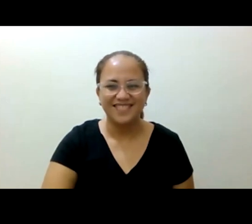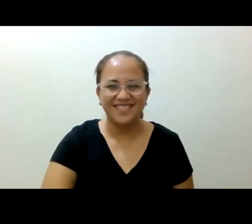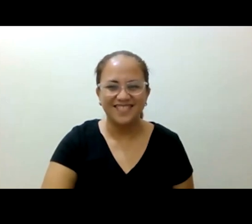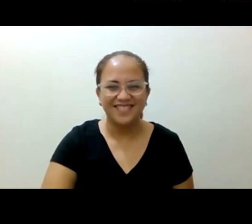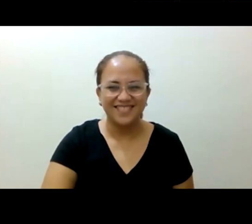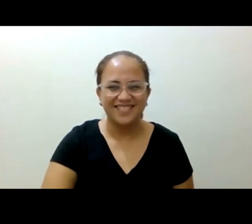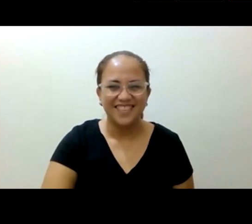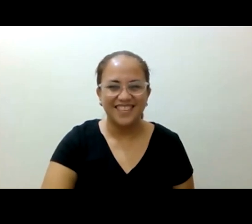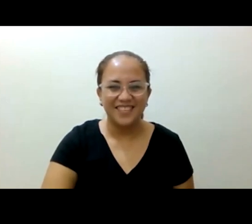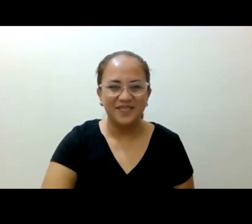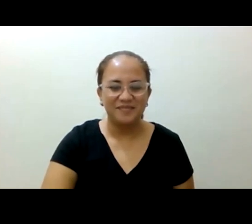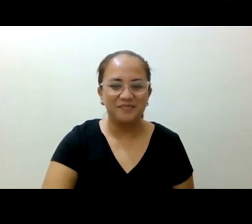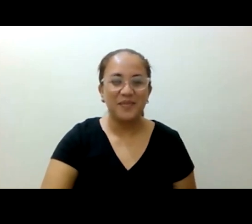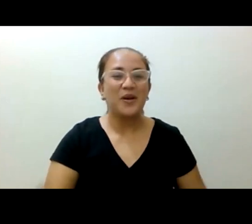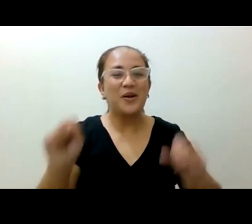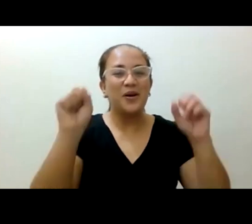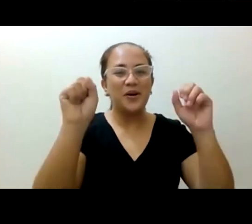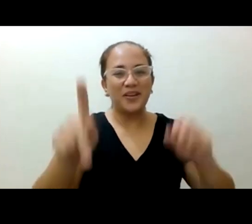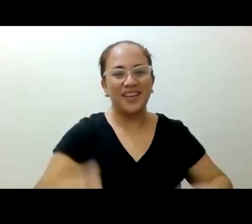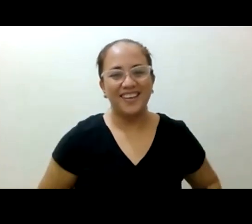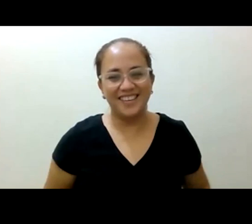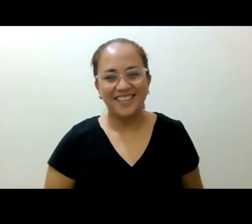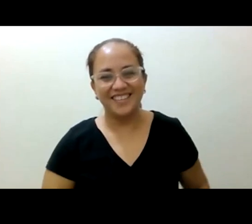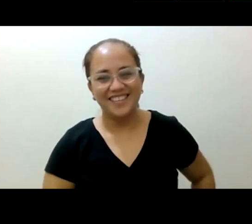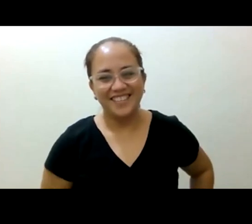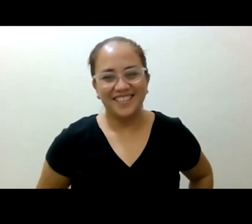Okay. Then let's